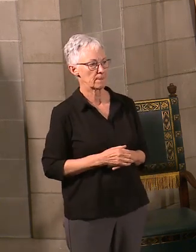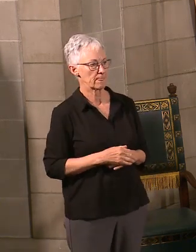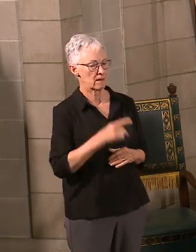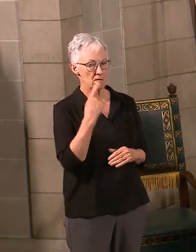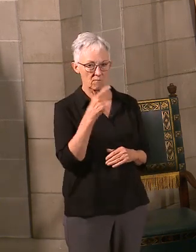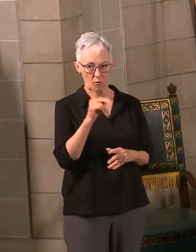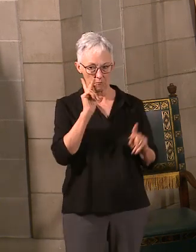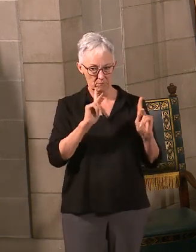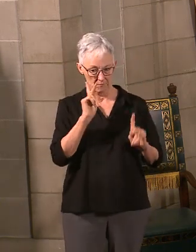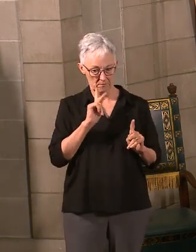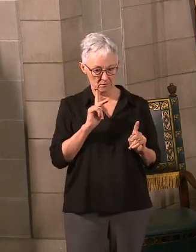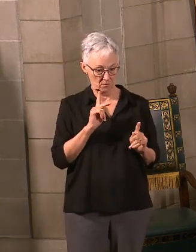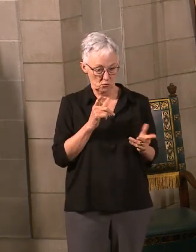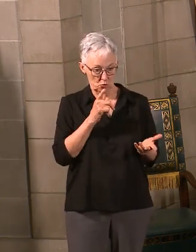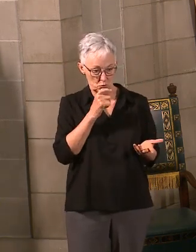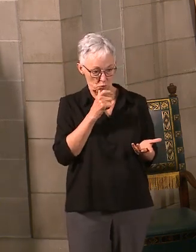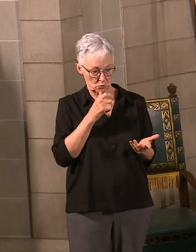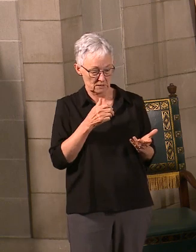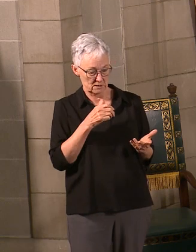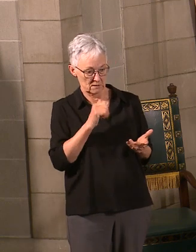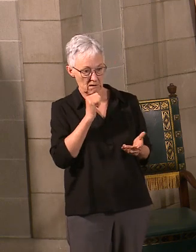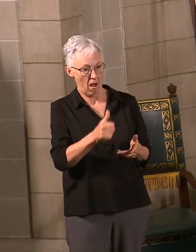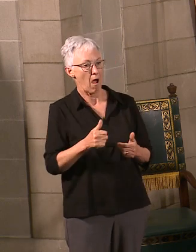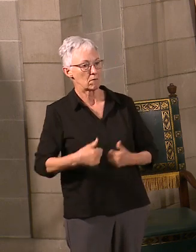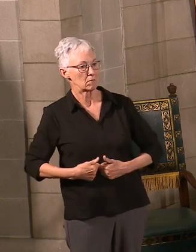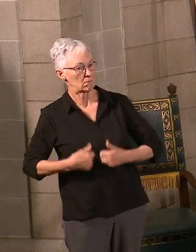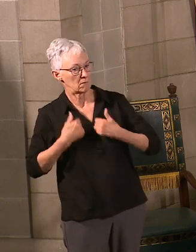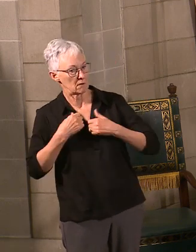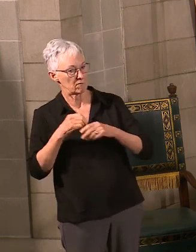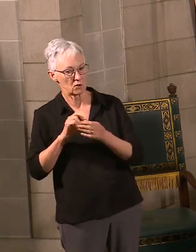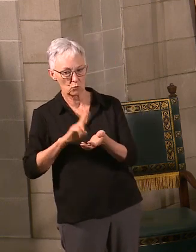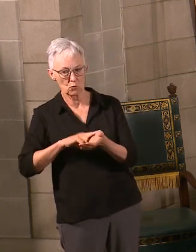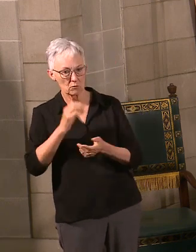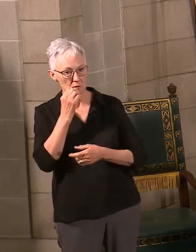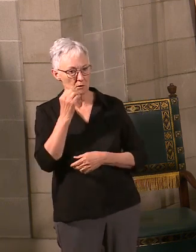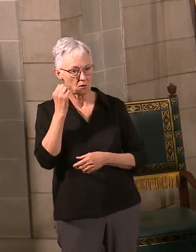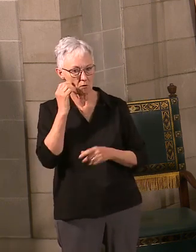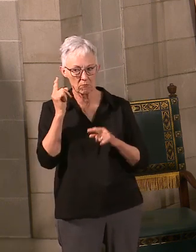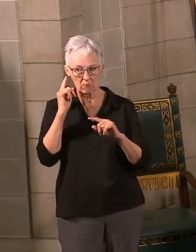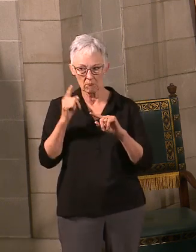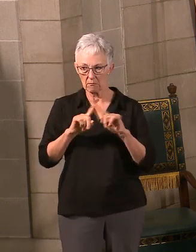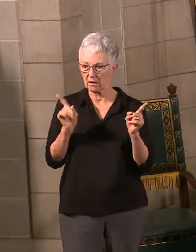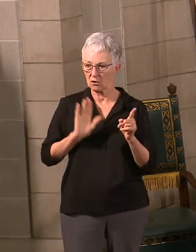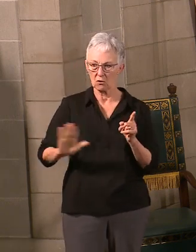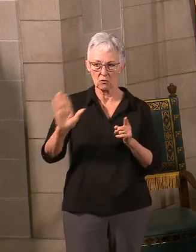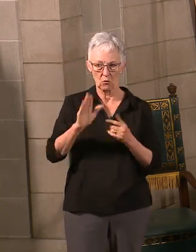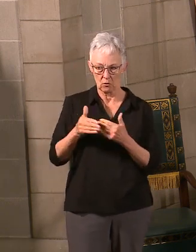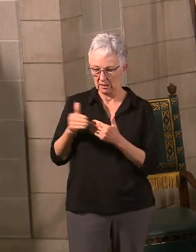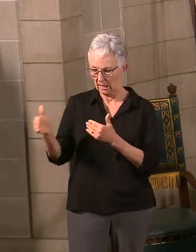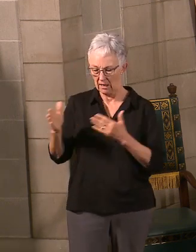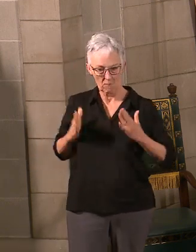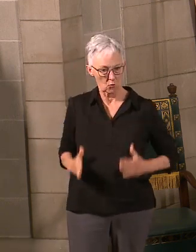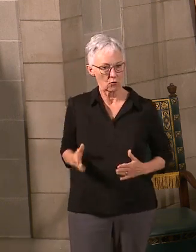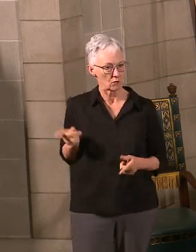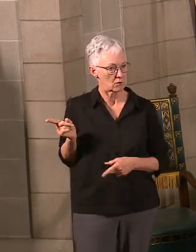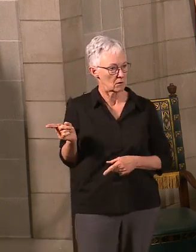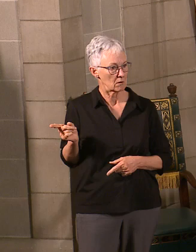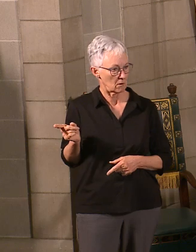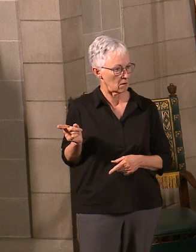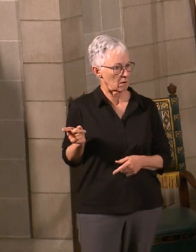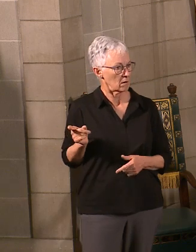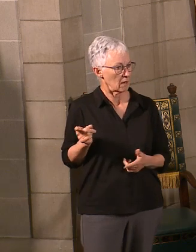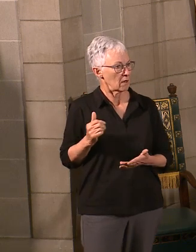Nebraskans who maybe don't have somebody who's in one of those facilities. But, Nebraskans used to go, just visit people in skilled nursing facilities,